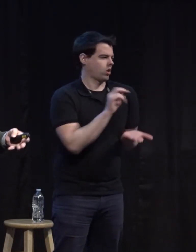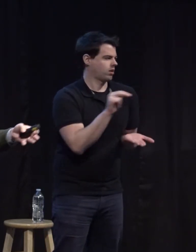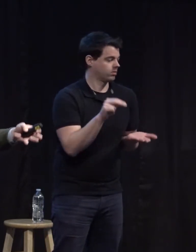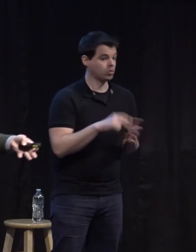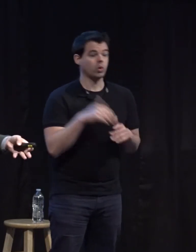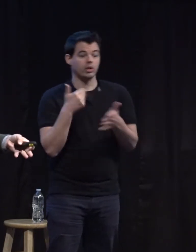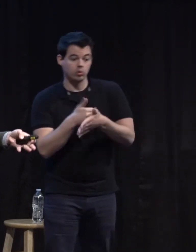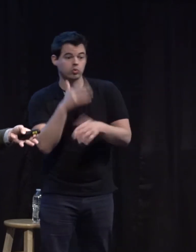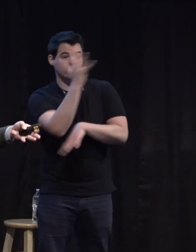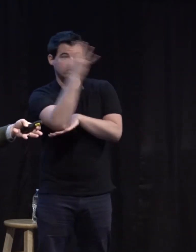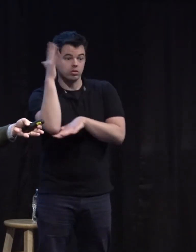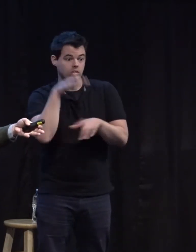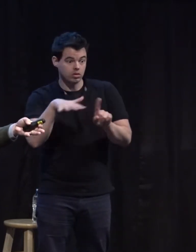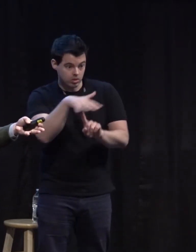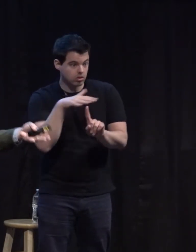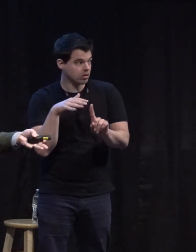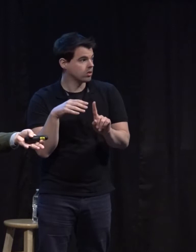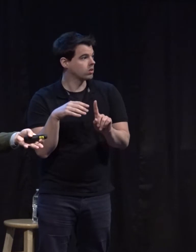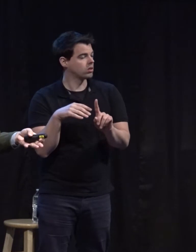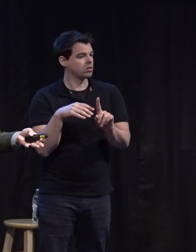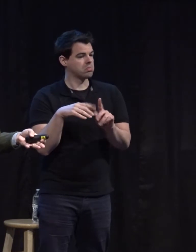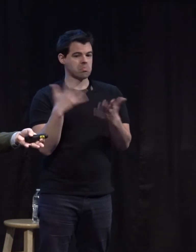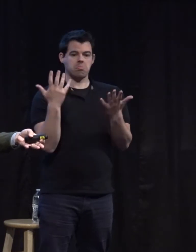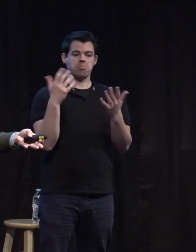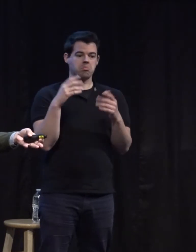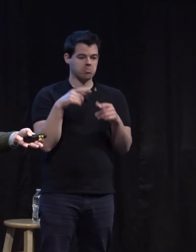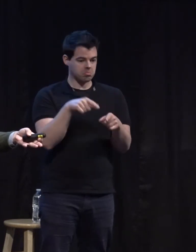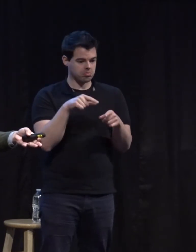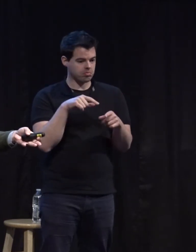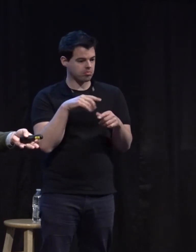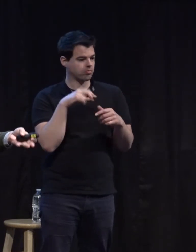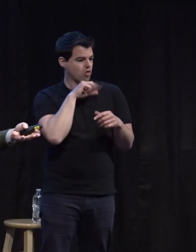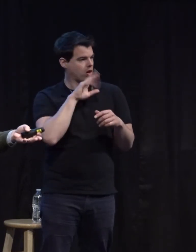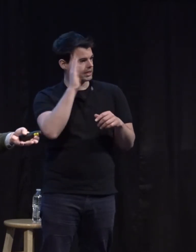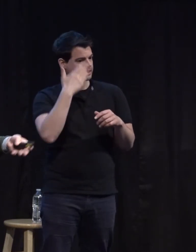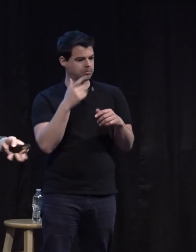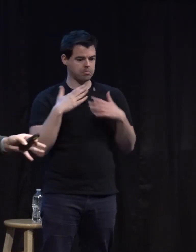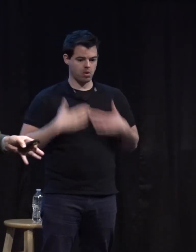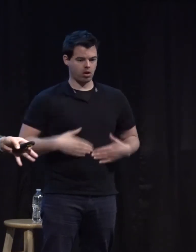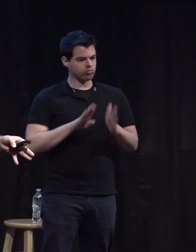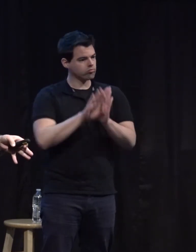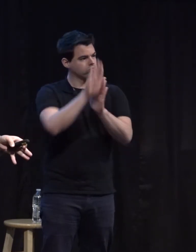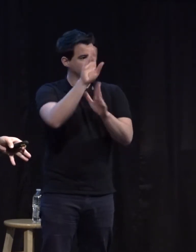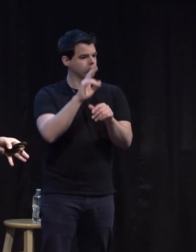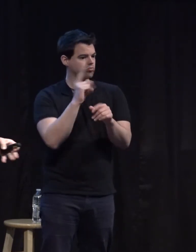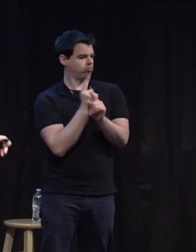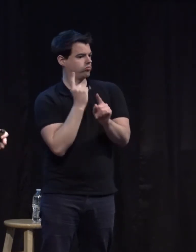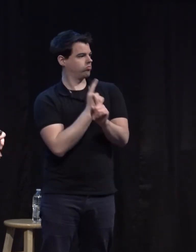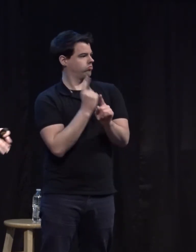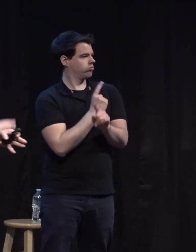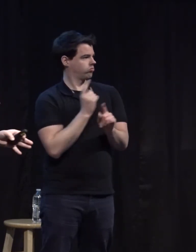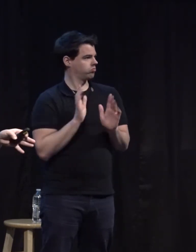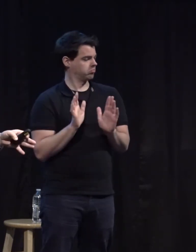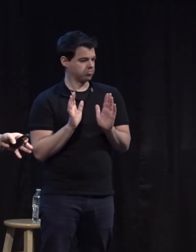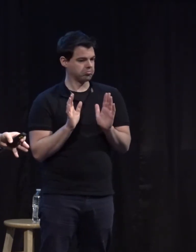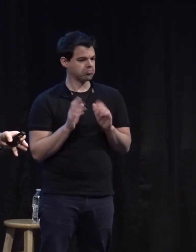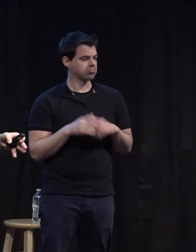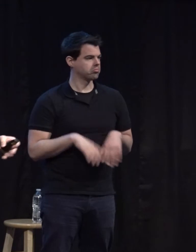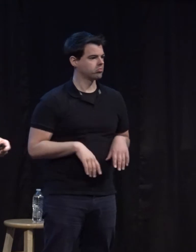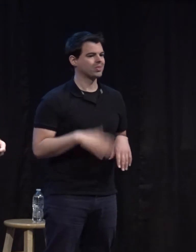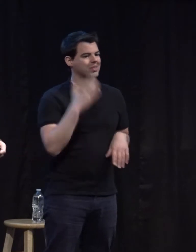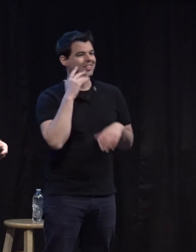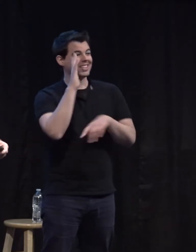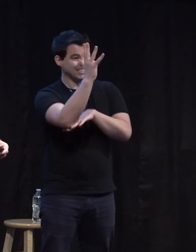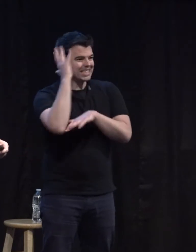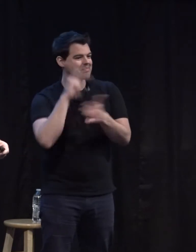you are to have problems with the development of these animals. Okay? Not surprising. You get away from